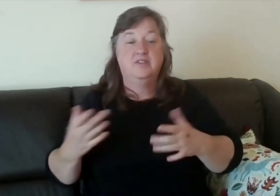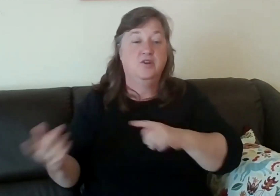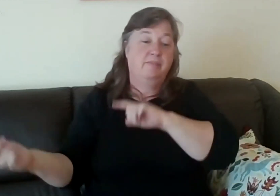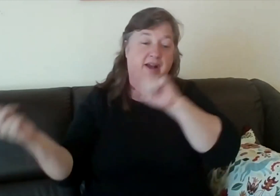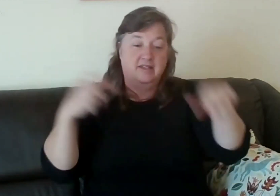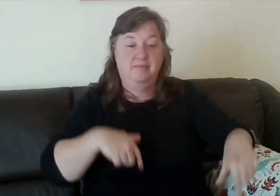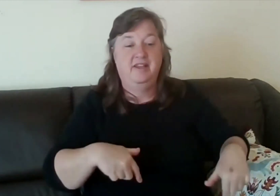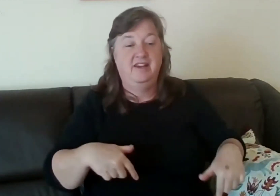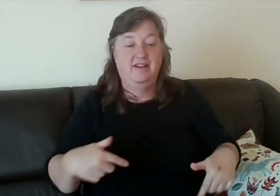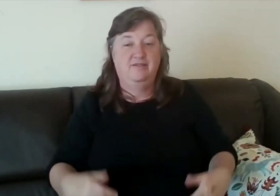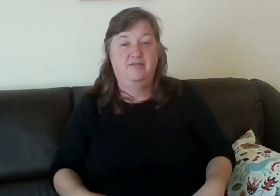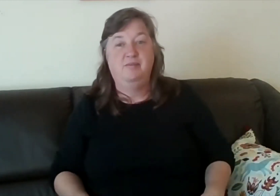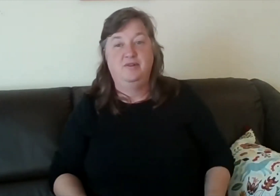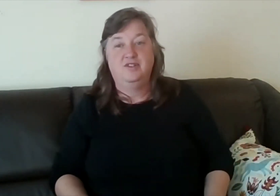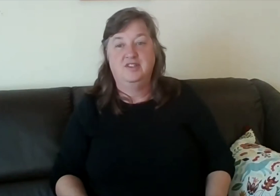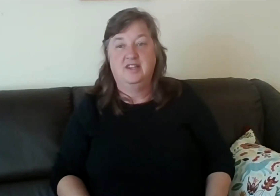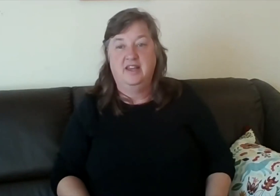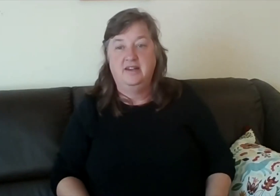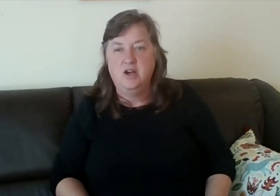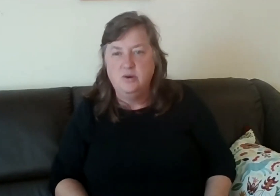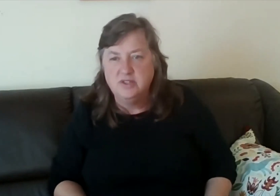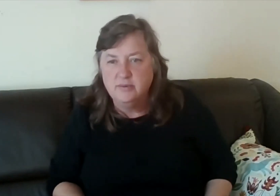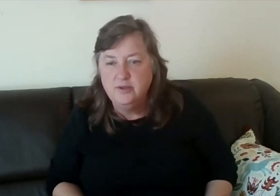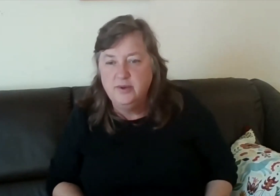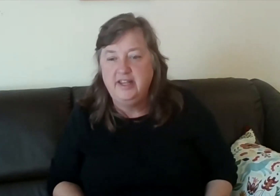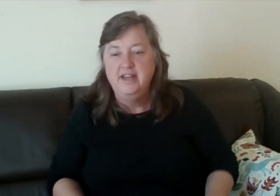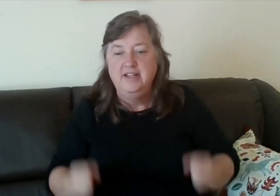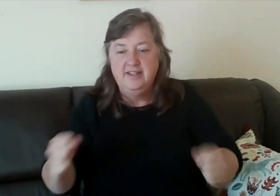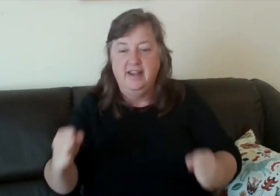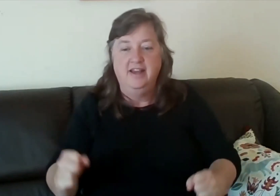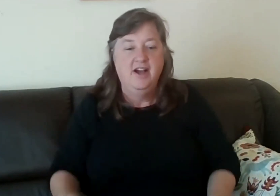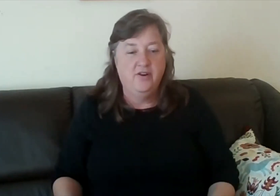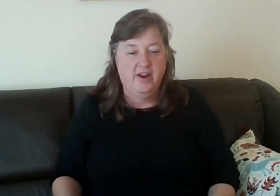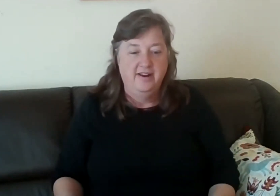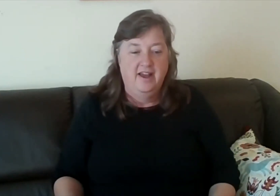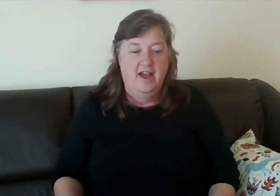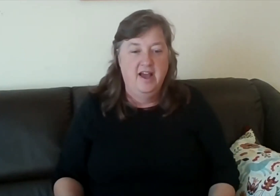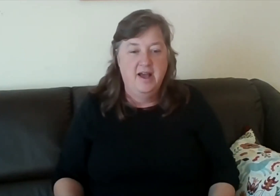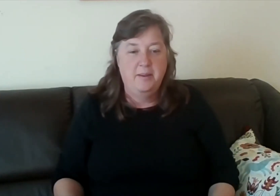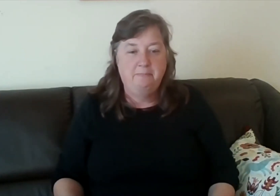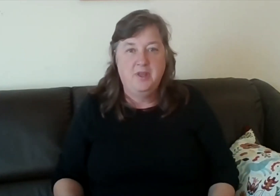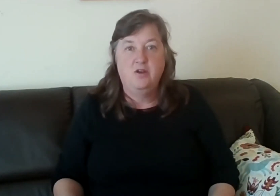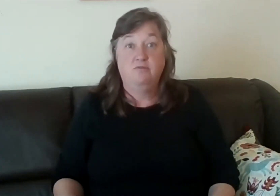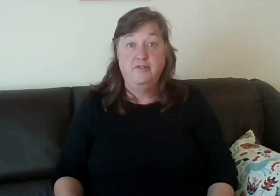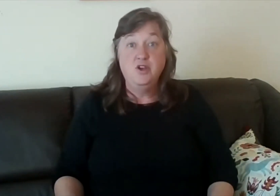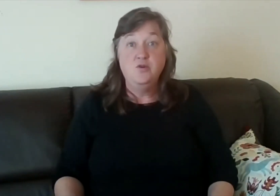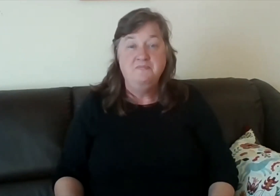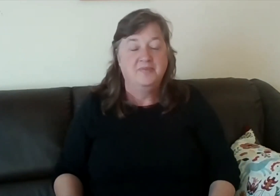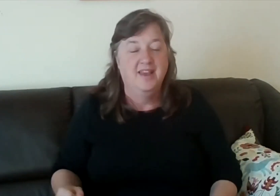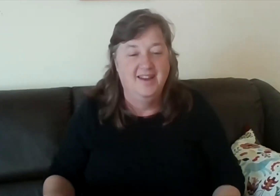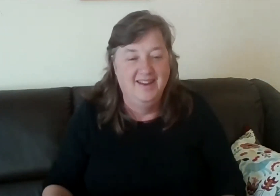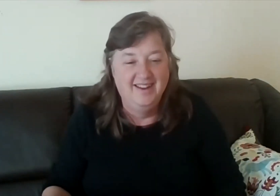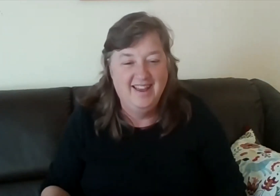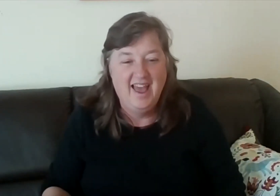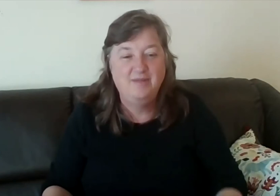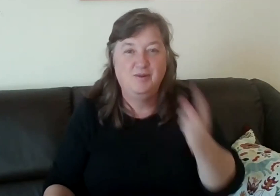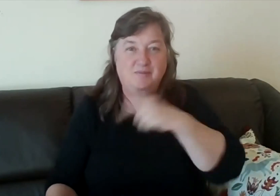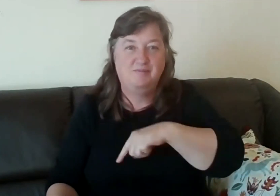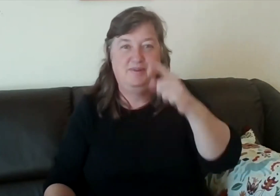going back to the beginning of emotions again. Oh, it's 3:20. Dang. All right. Review, and we'll build